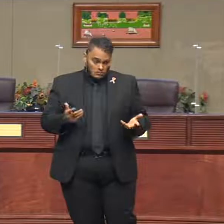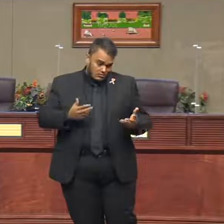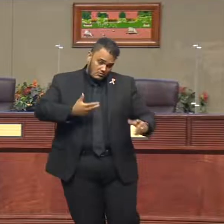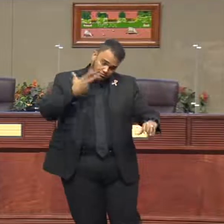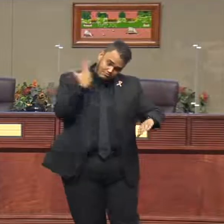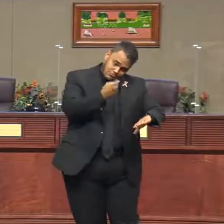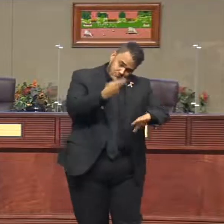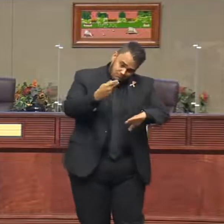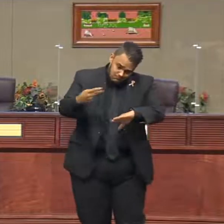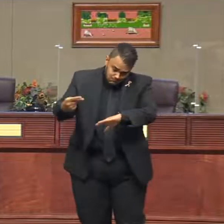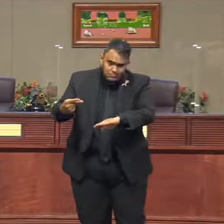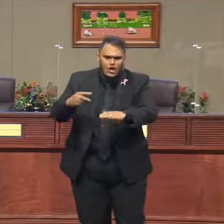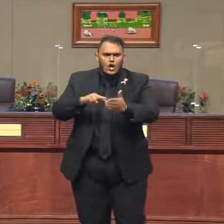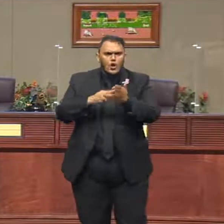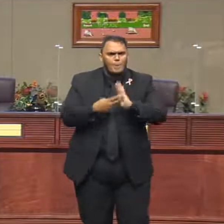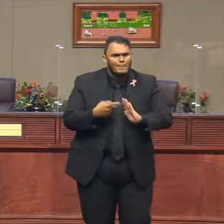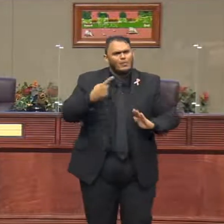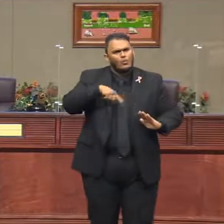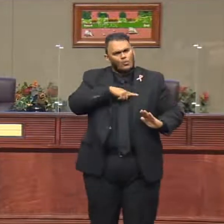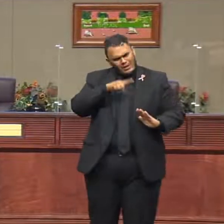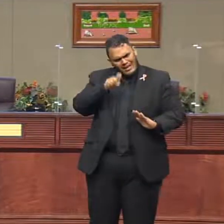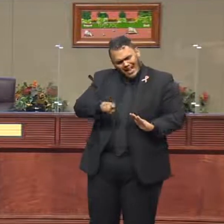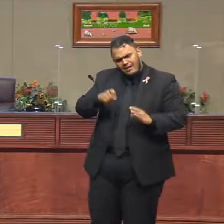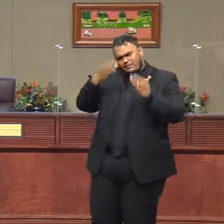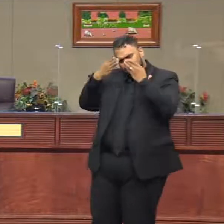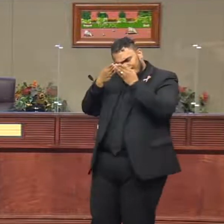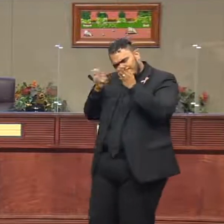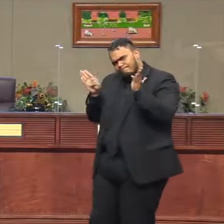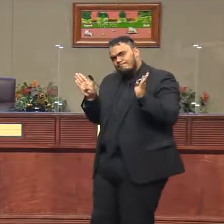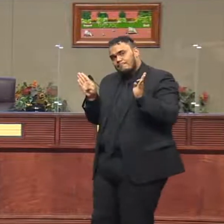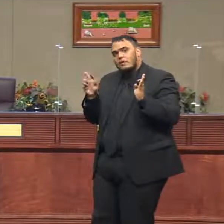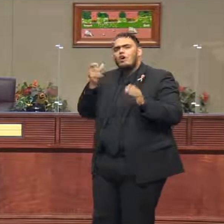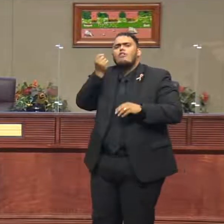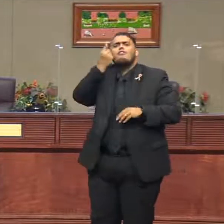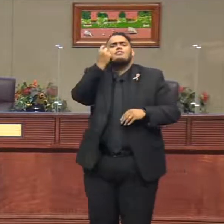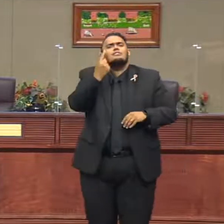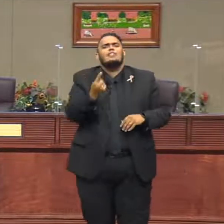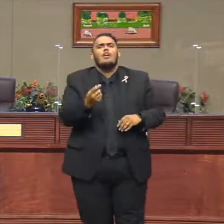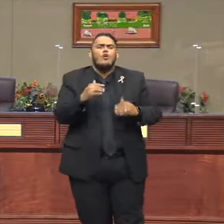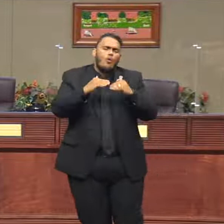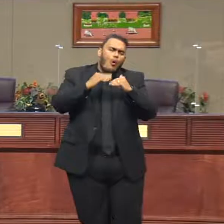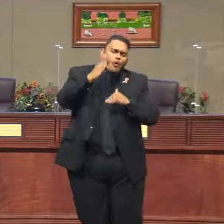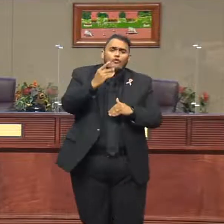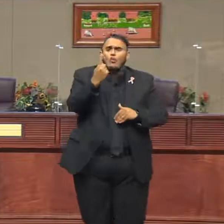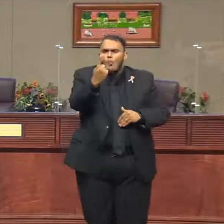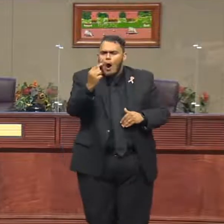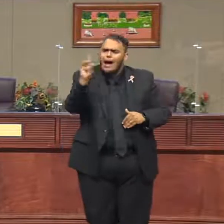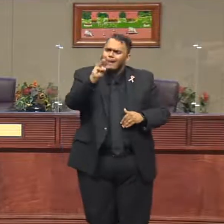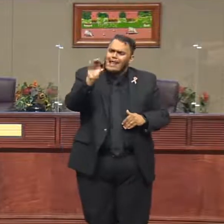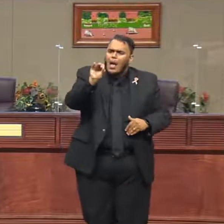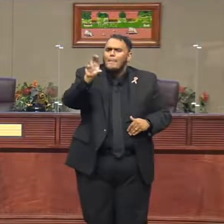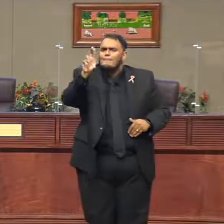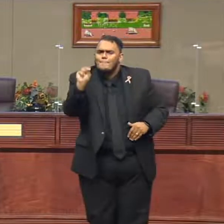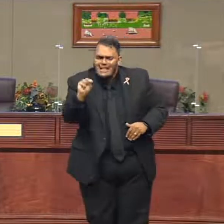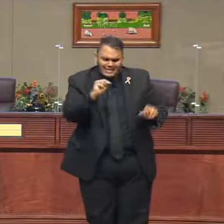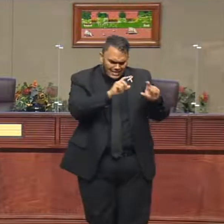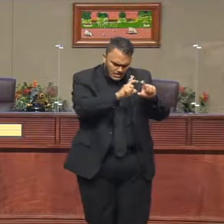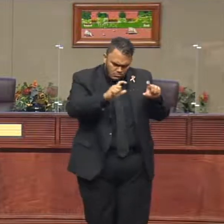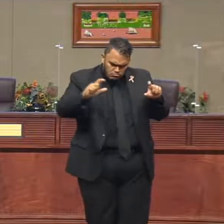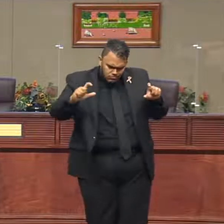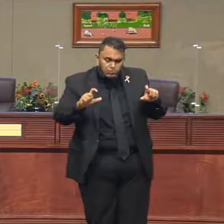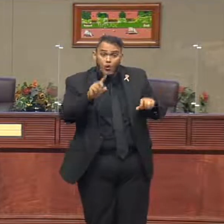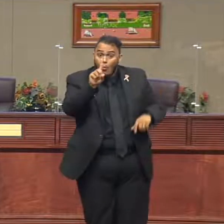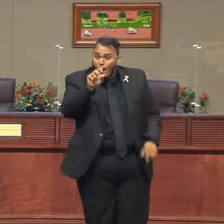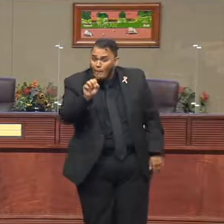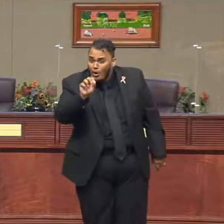keep our minds open. We have given over 1.3 million doses of vaccines in our county. So